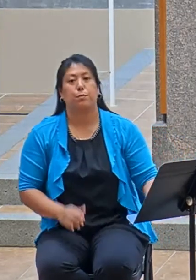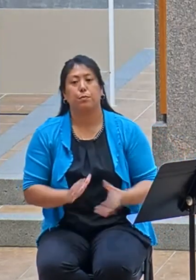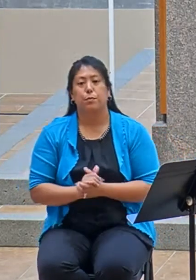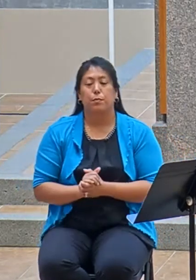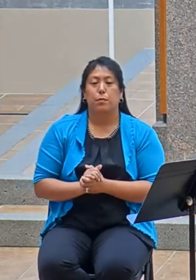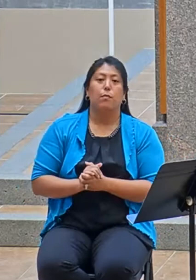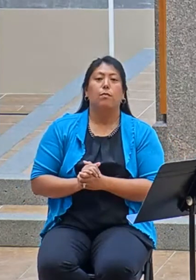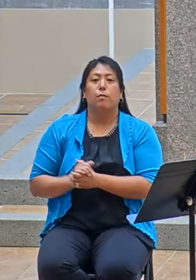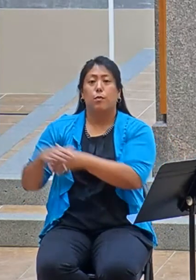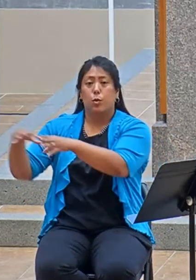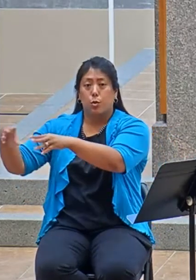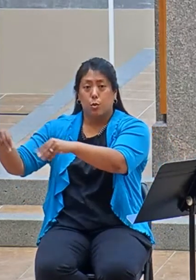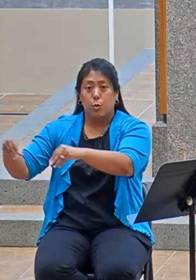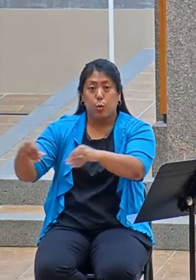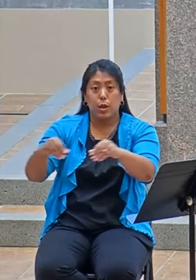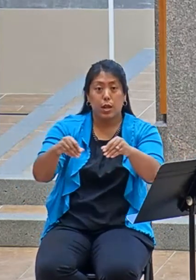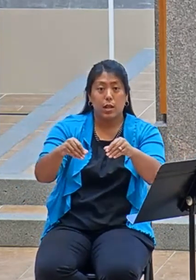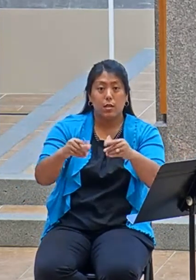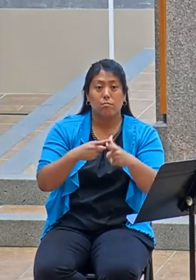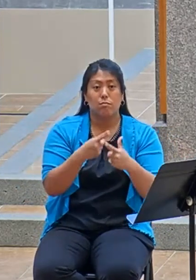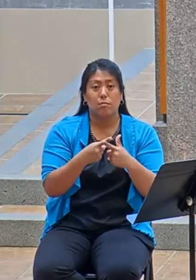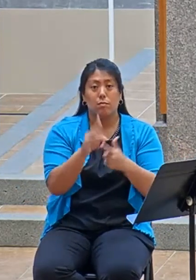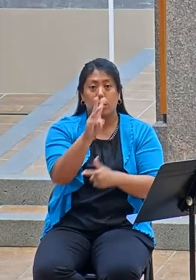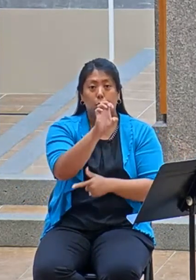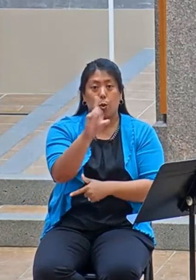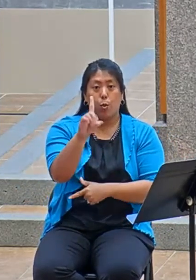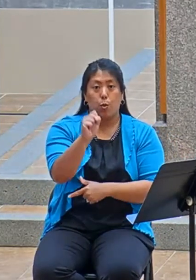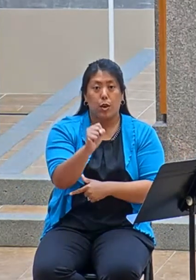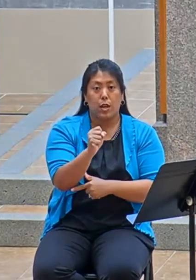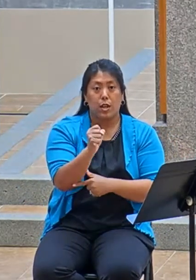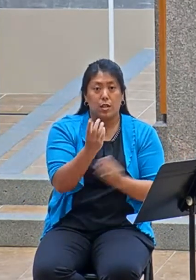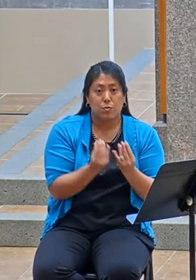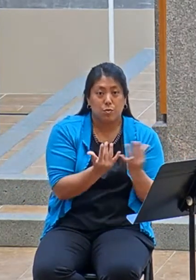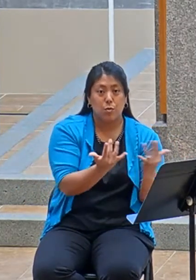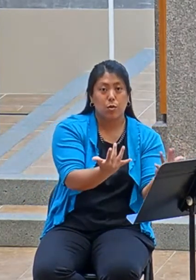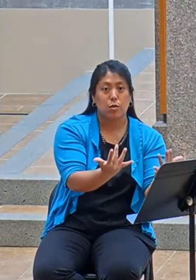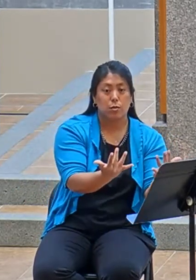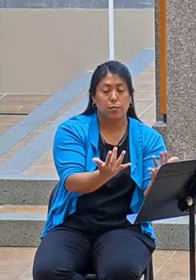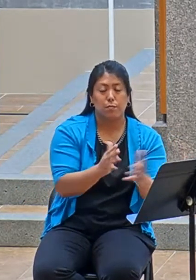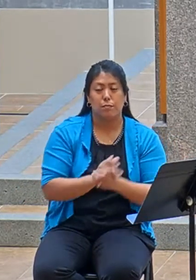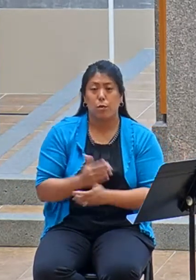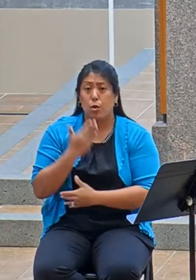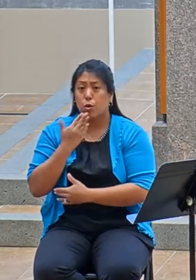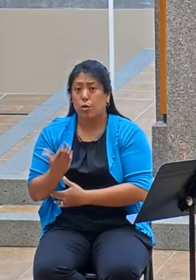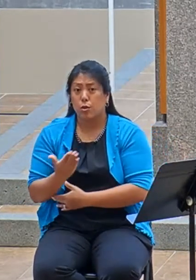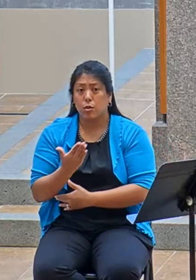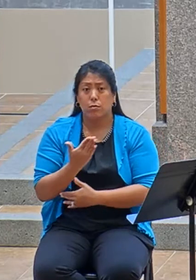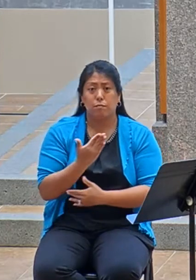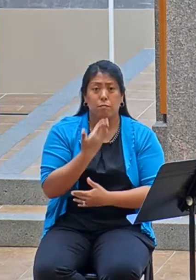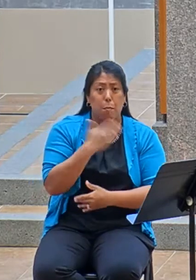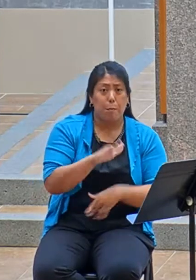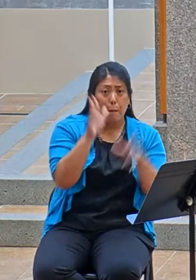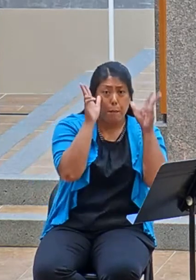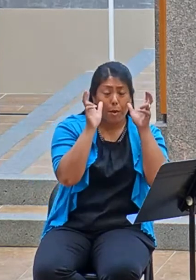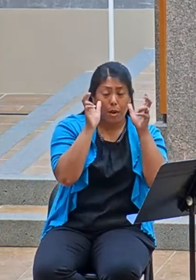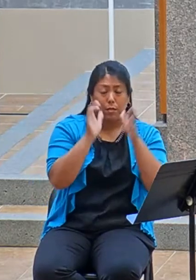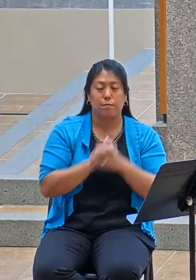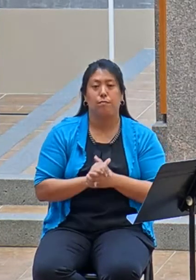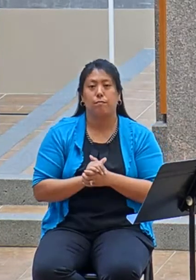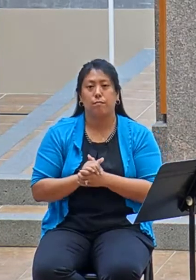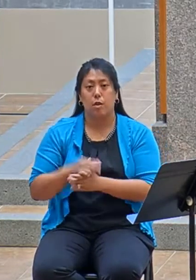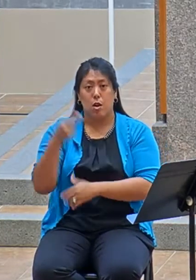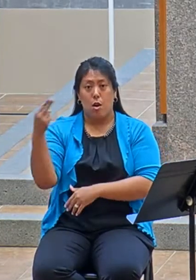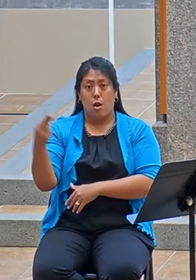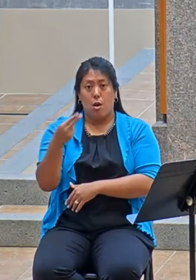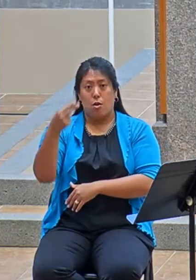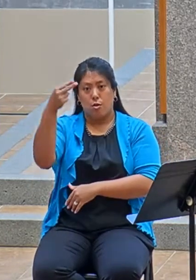Wheat and weeds, good and evil. On Thursdays at 4 o'clock, I